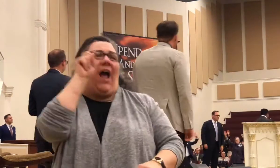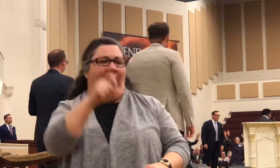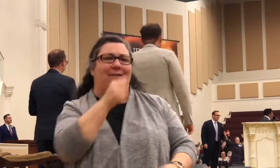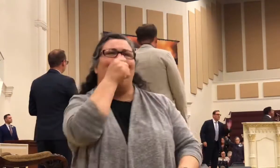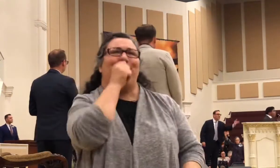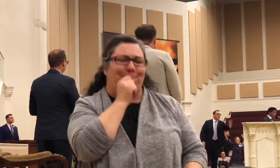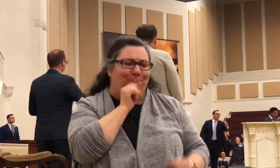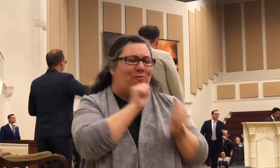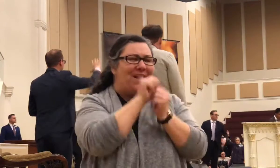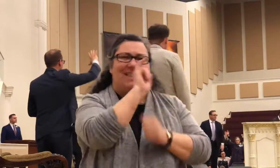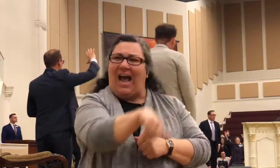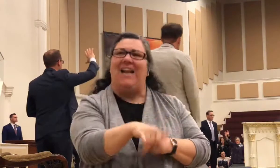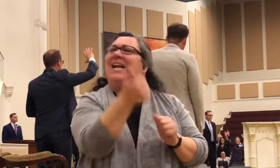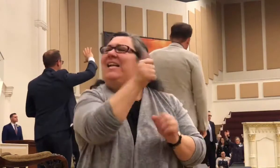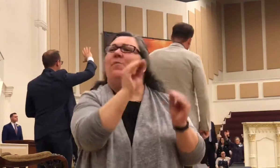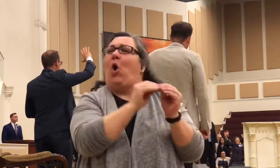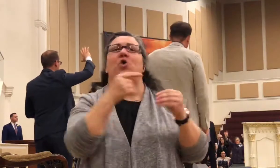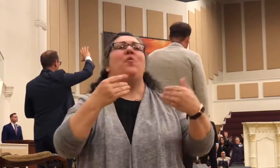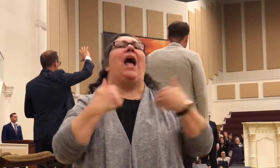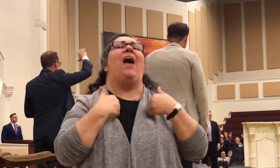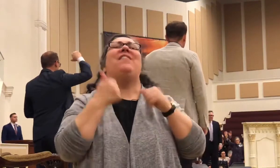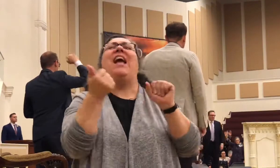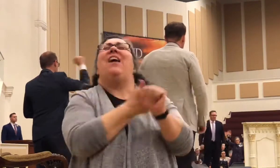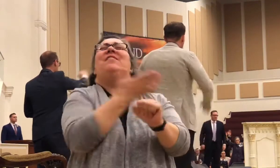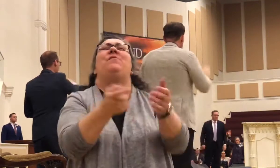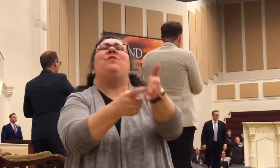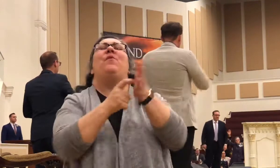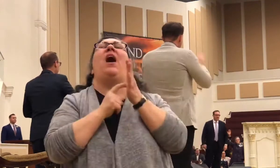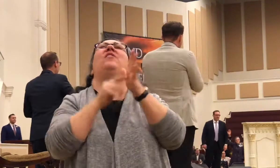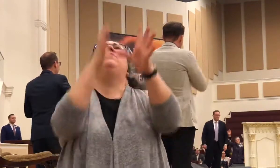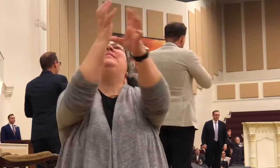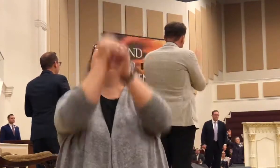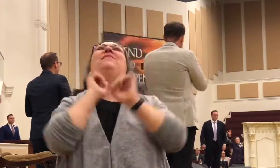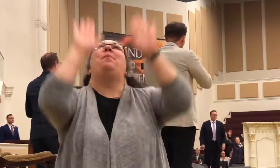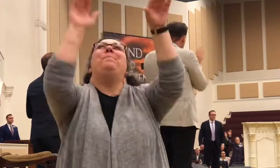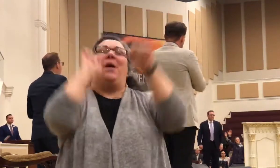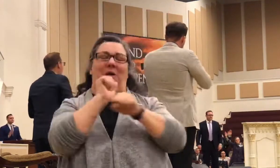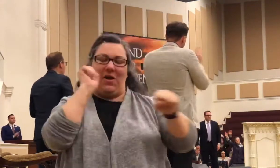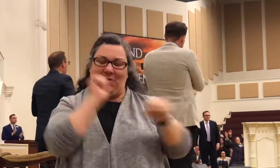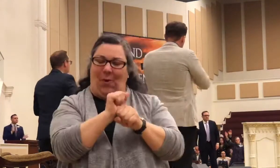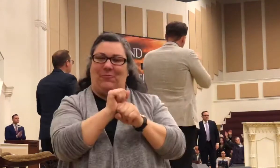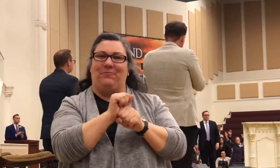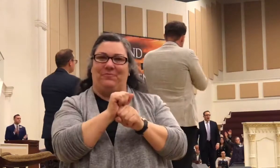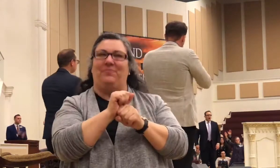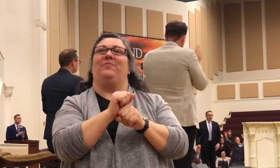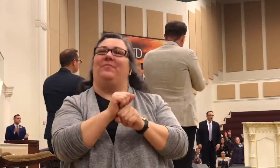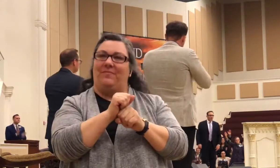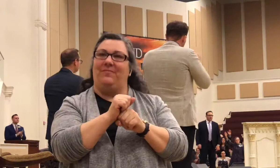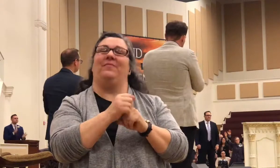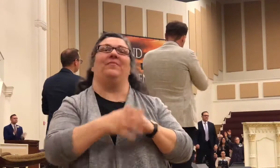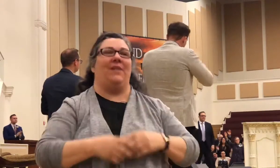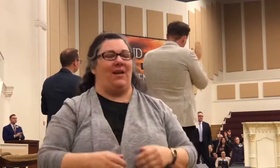that anymore. You've got everything it takes to receive a miracle.